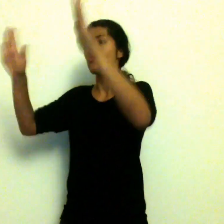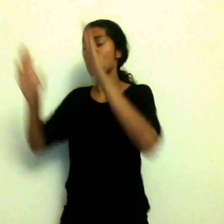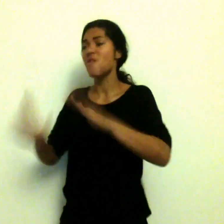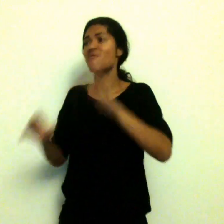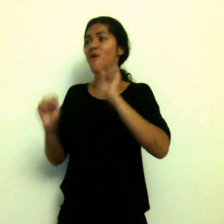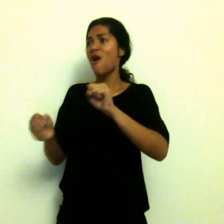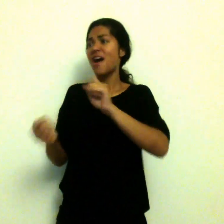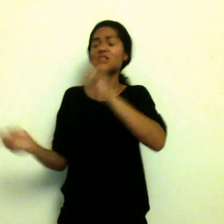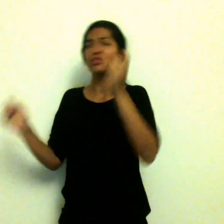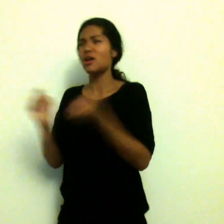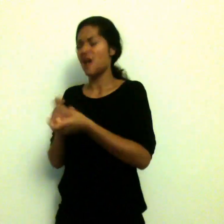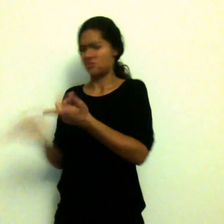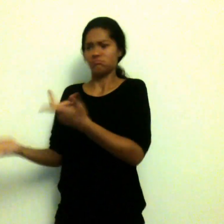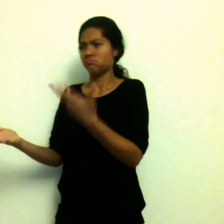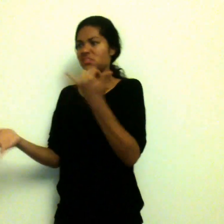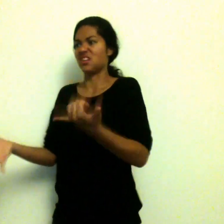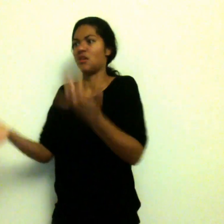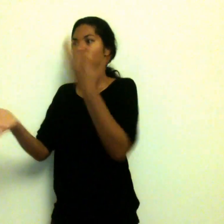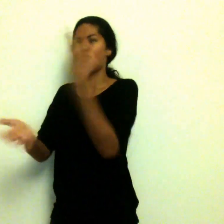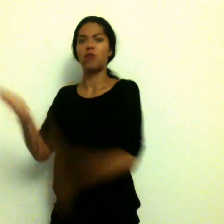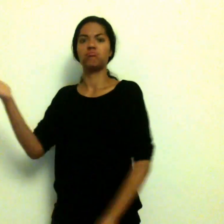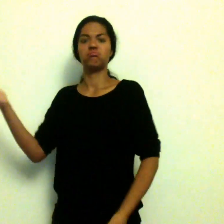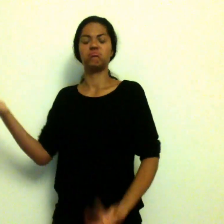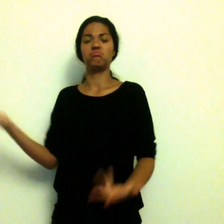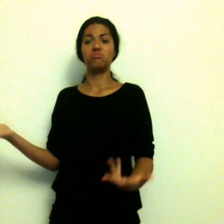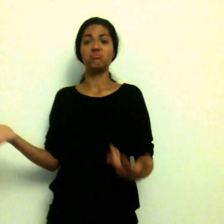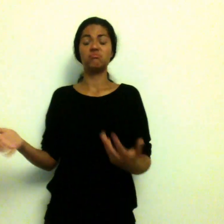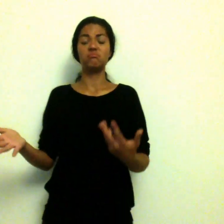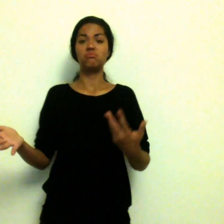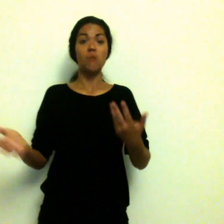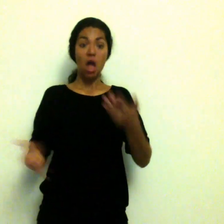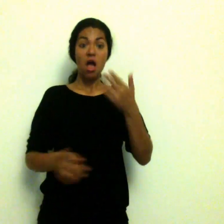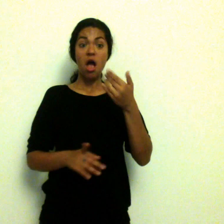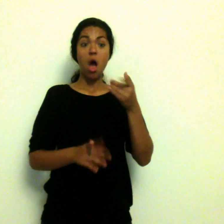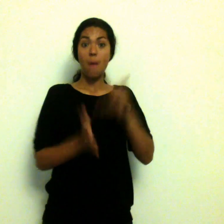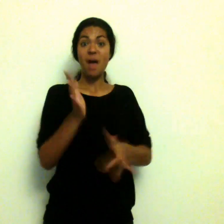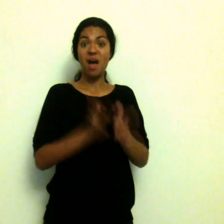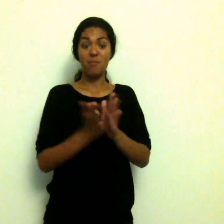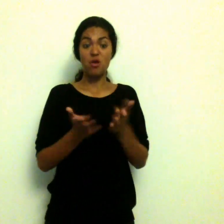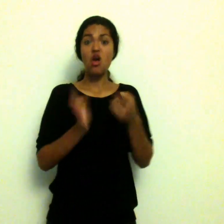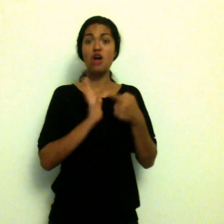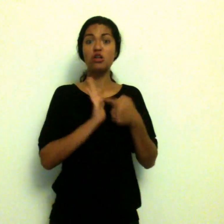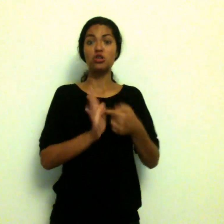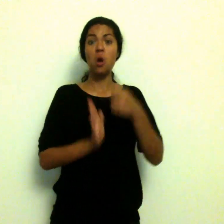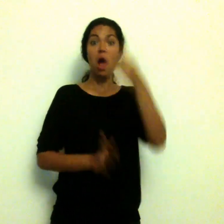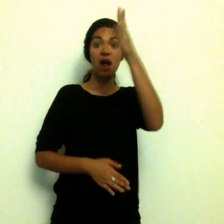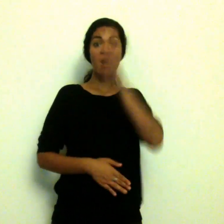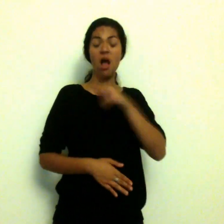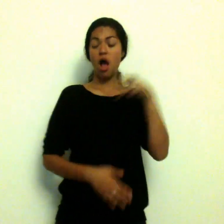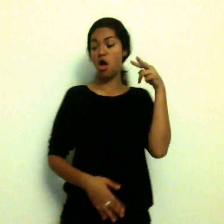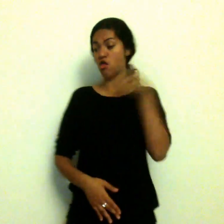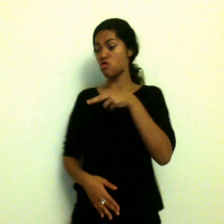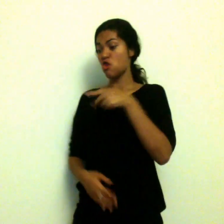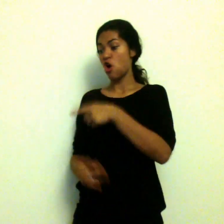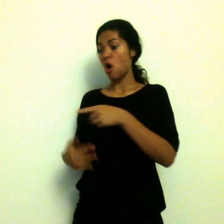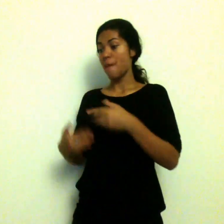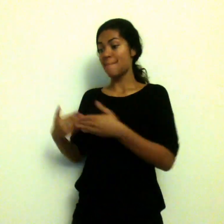extinguished because of human self-centeredness. Because the Bible sees 2 babies in their mother's womb, and God says